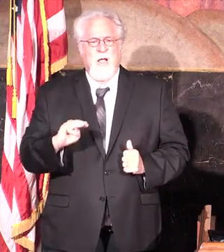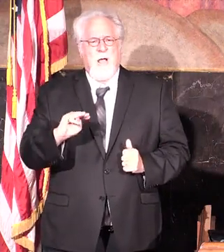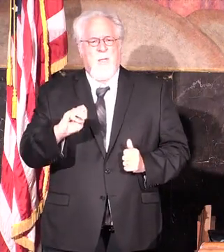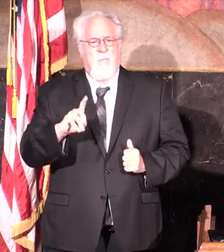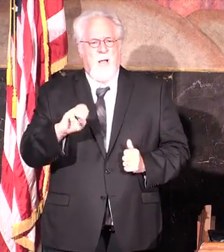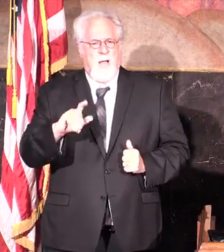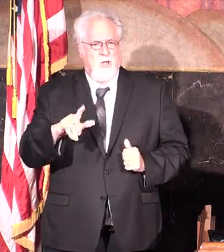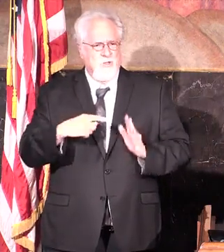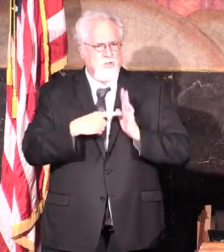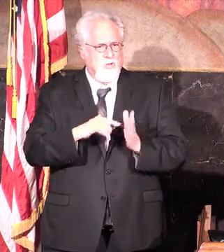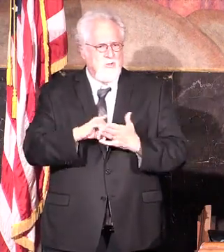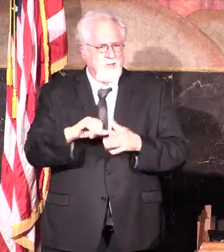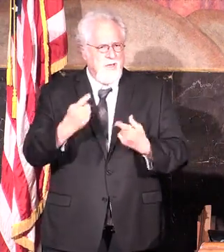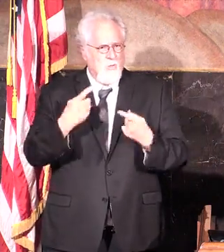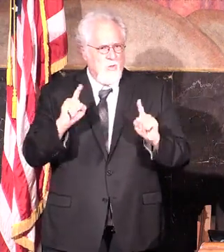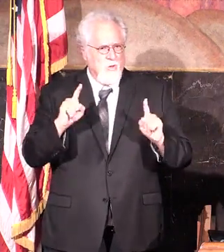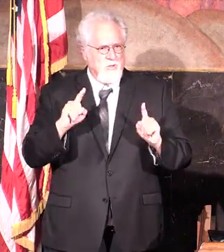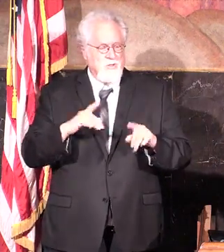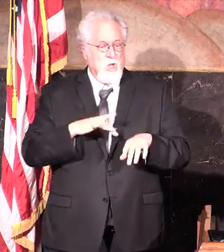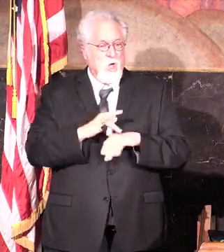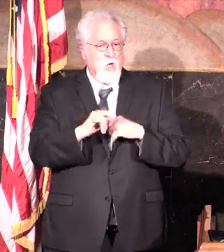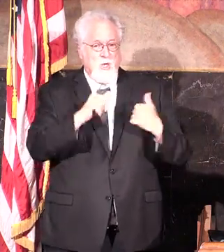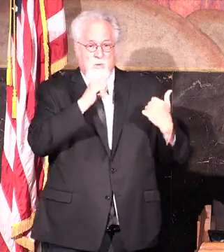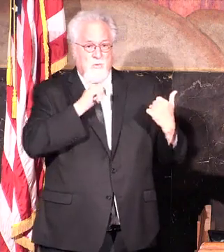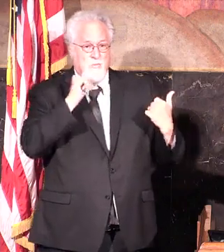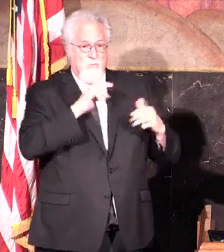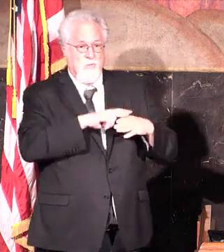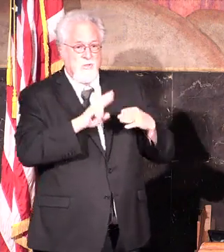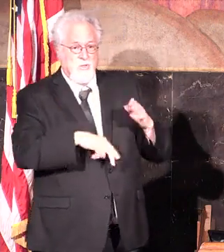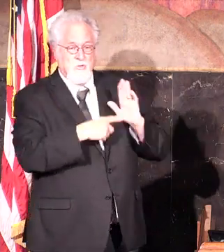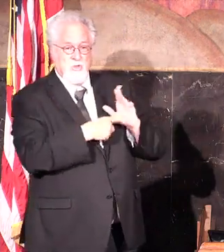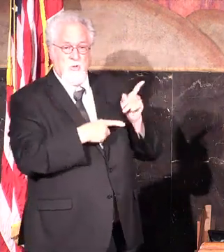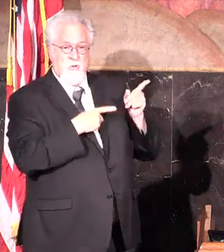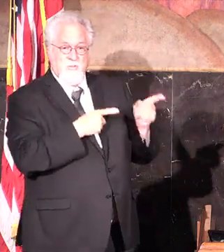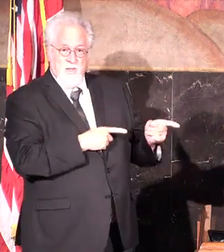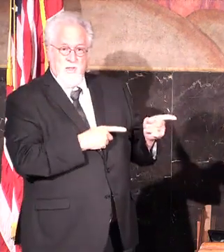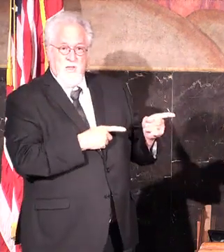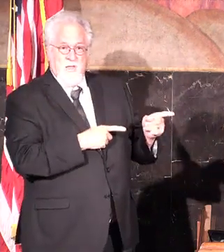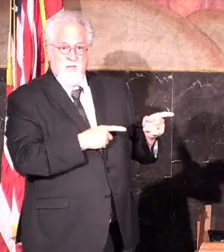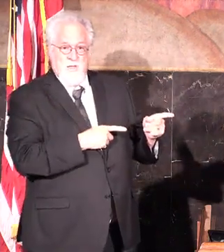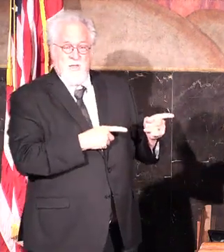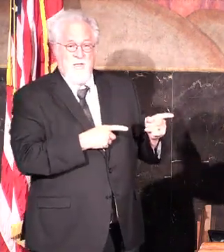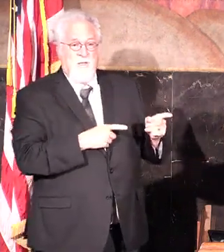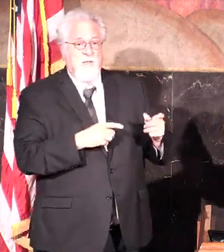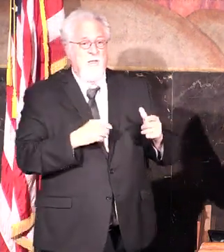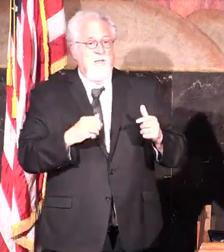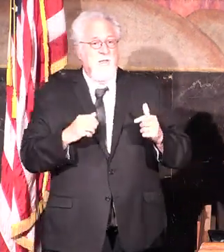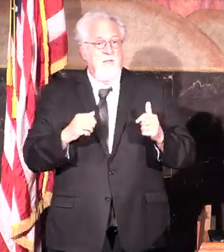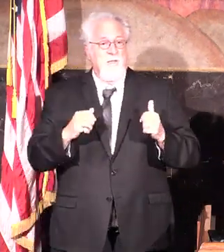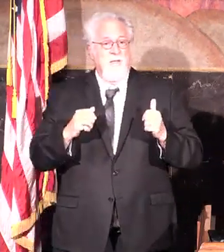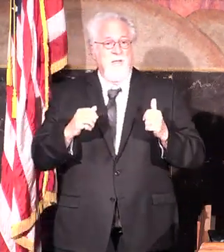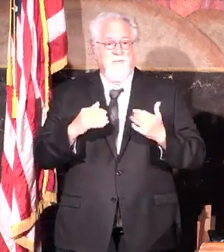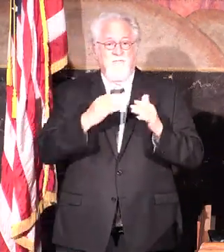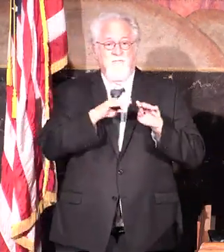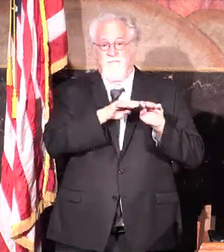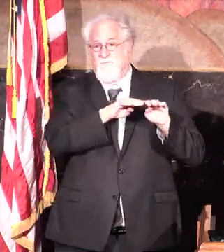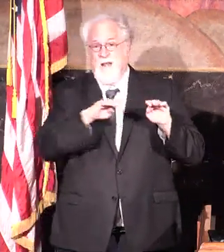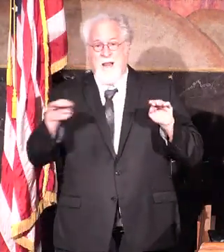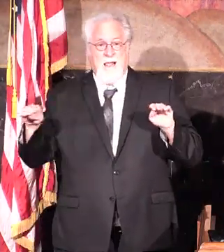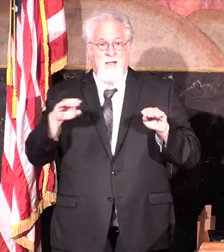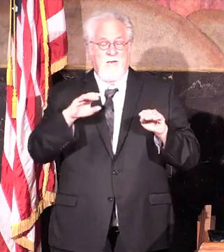will work. Early results in Arizona show that they have actually been able to flatten the curve